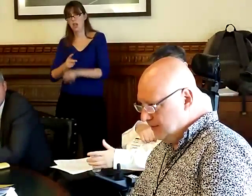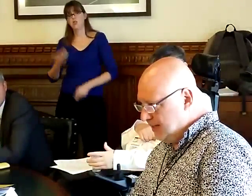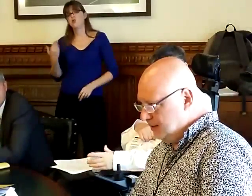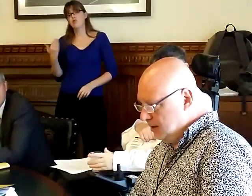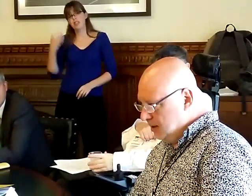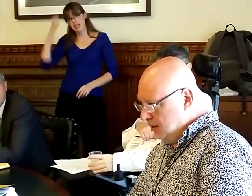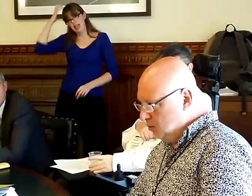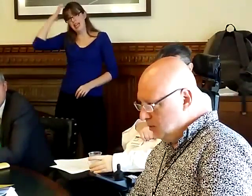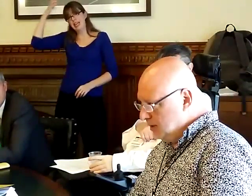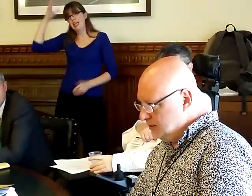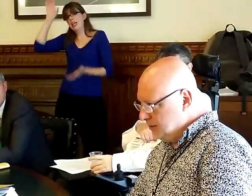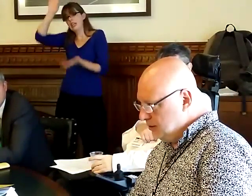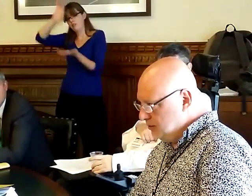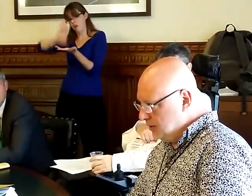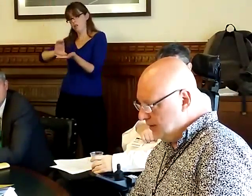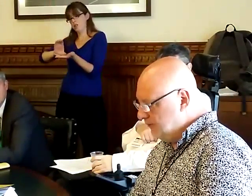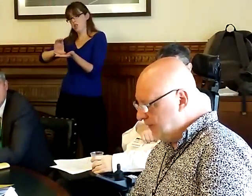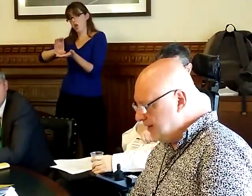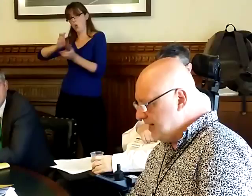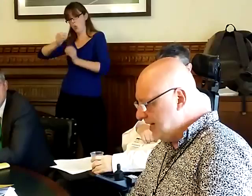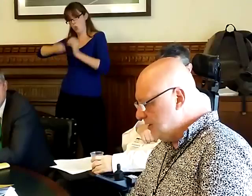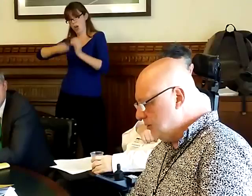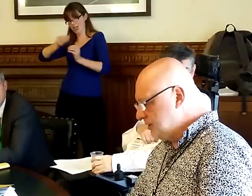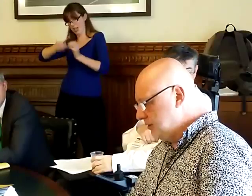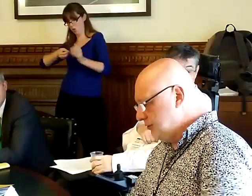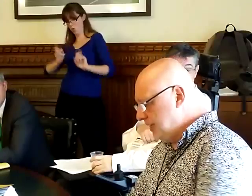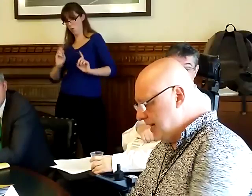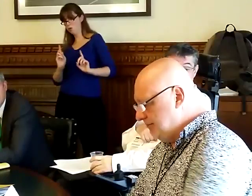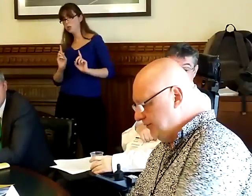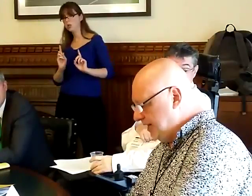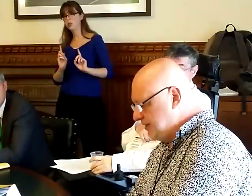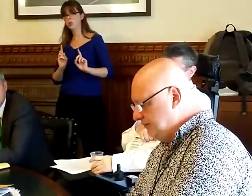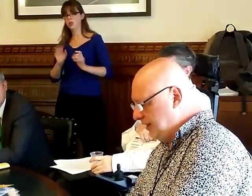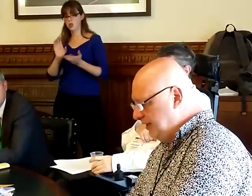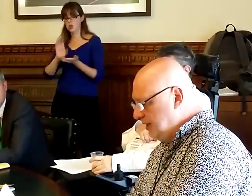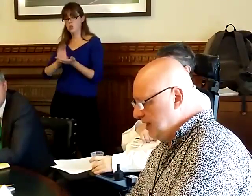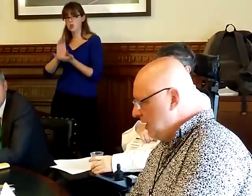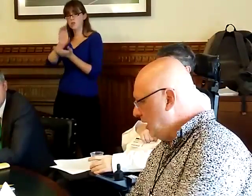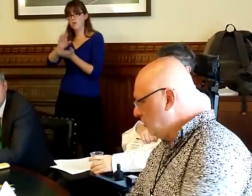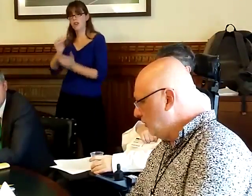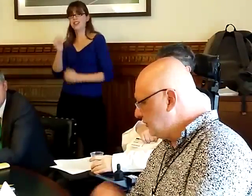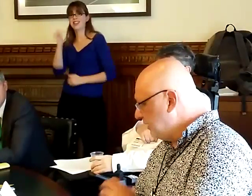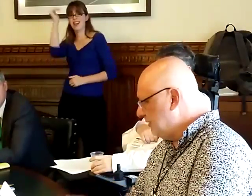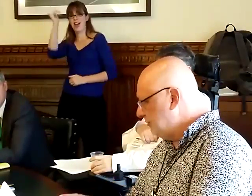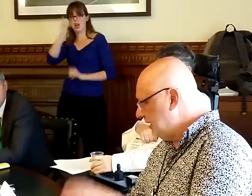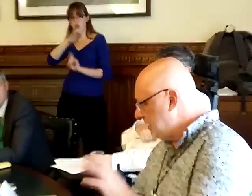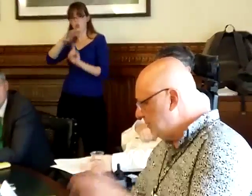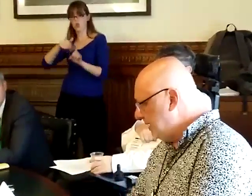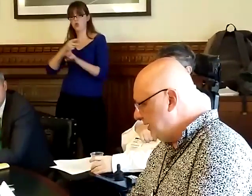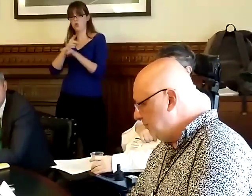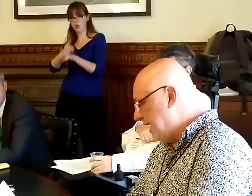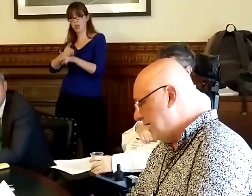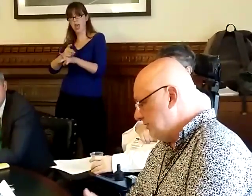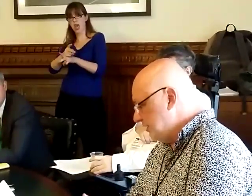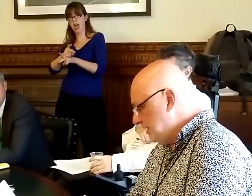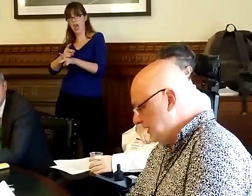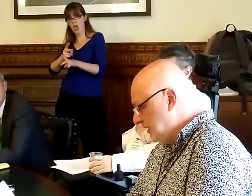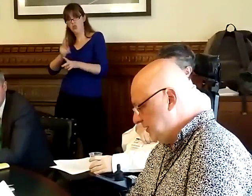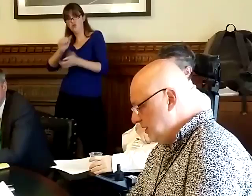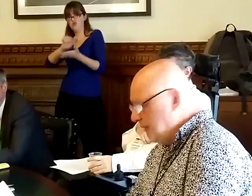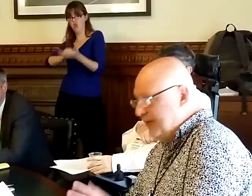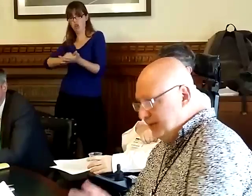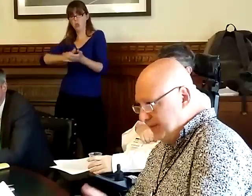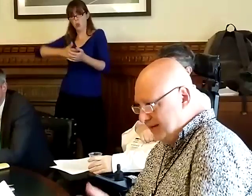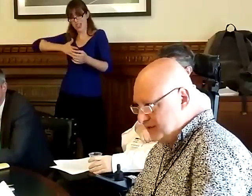calculated that to fund adult social care effectively across the country, another £1 billion